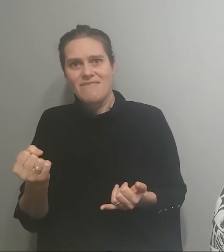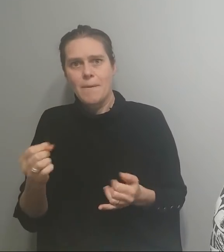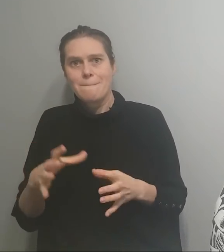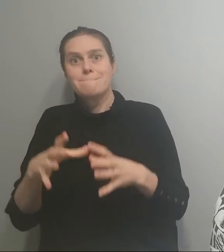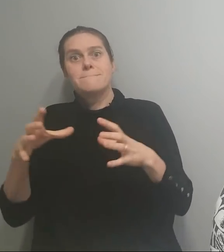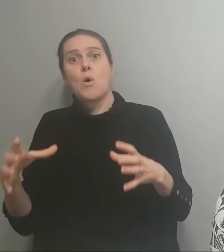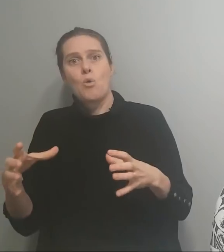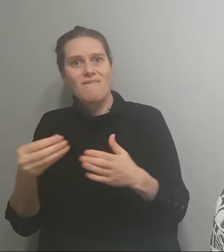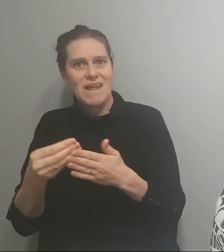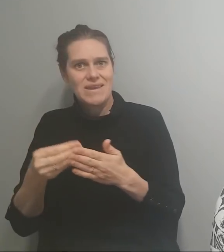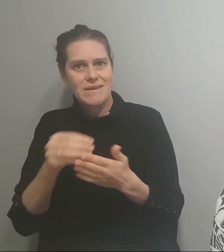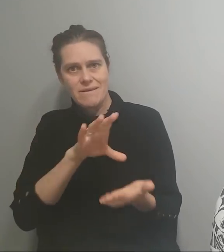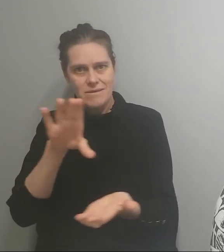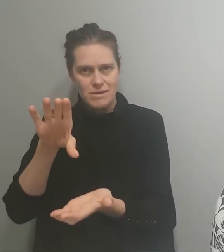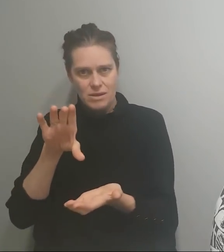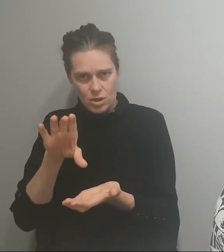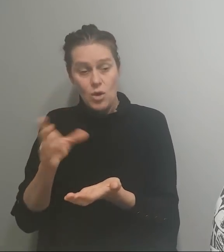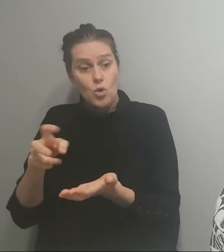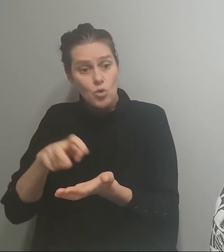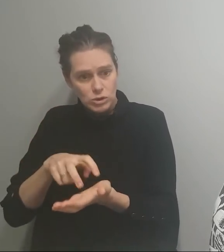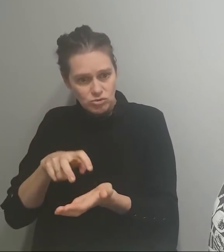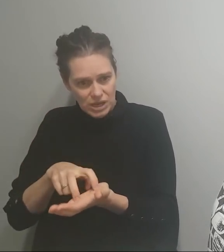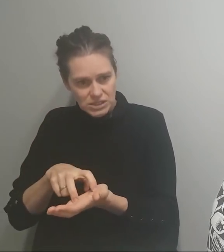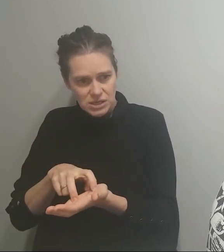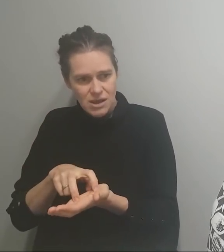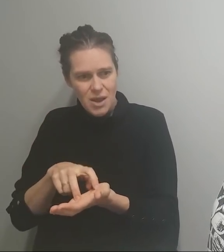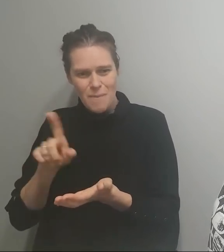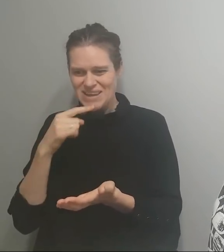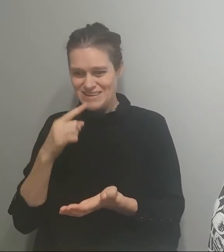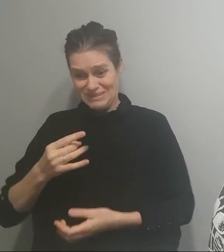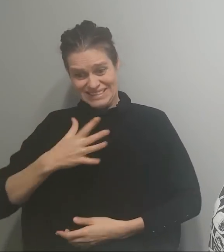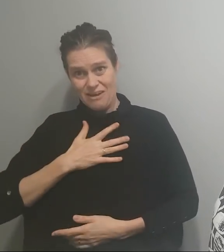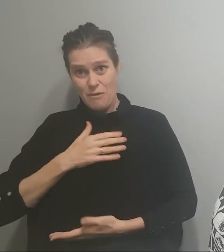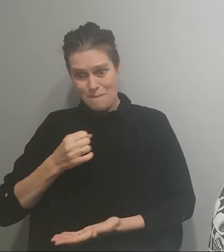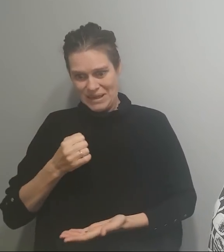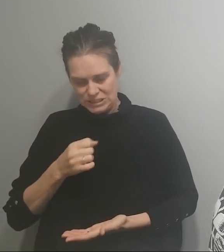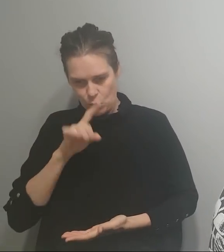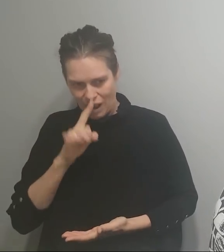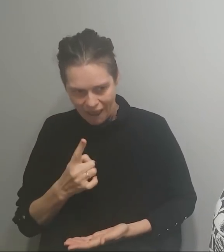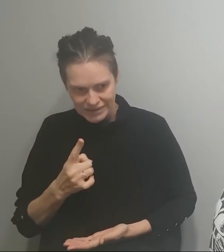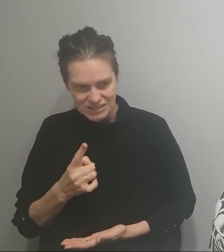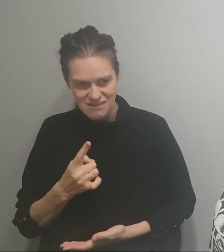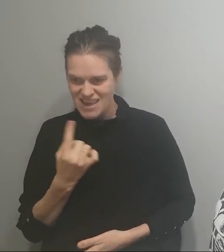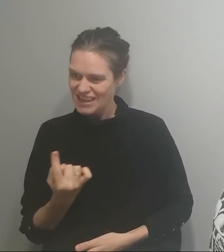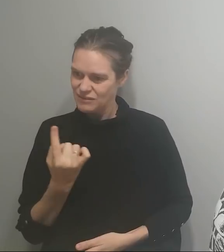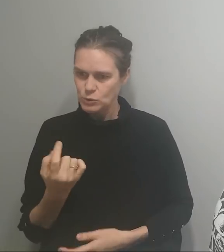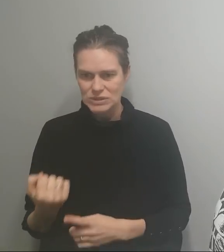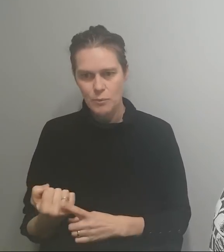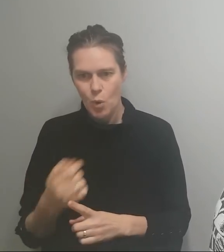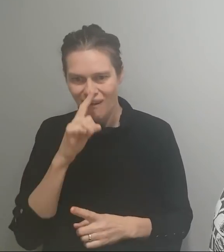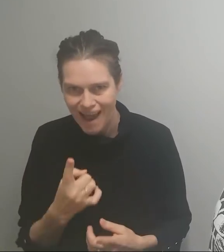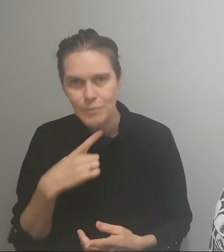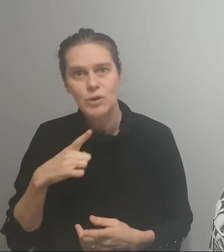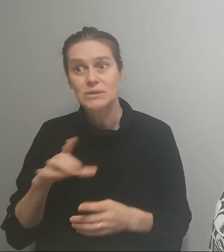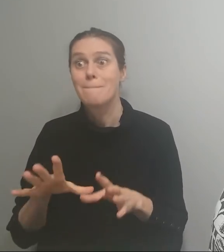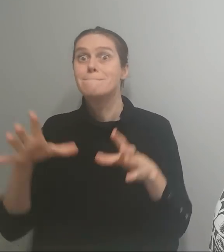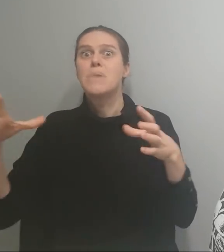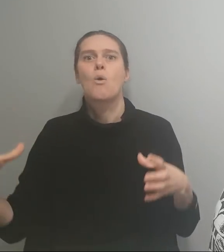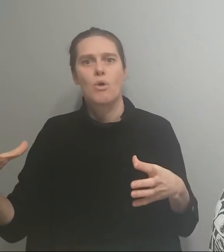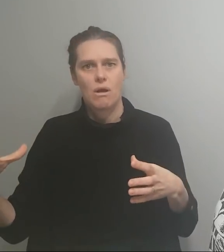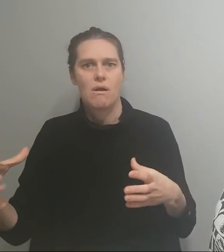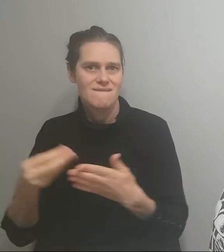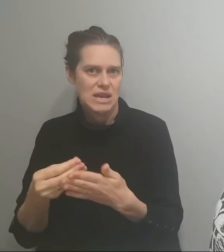an individualised support under the new system? So in terms of the process, we're still